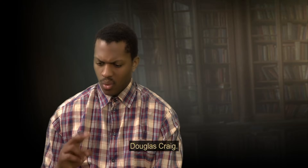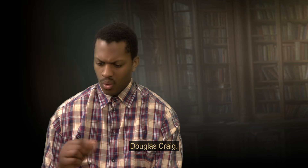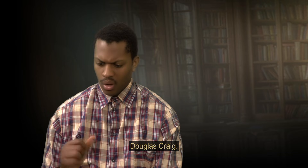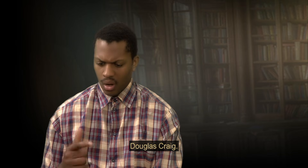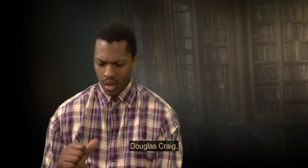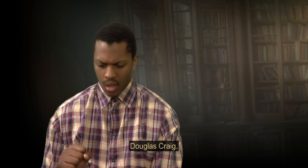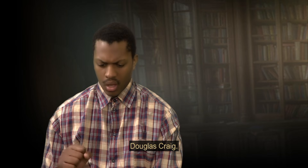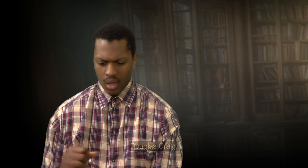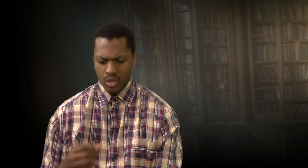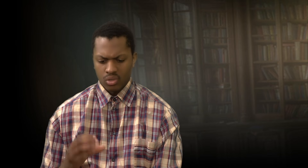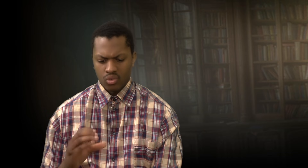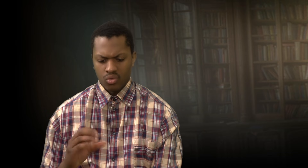Douglas Craig.